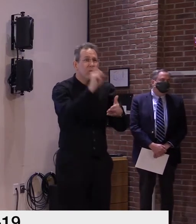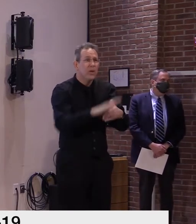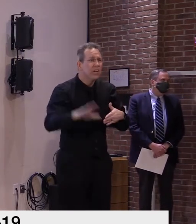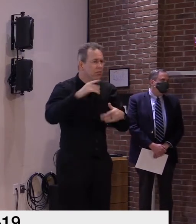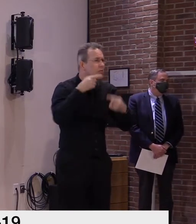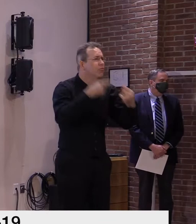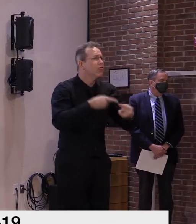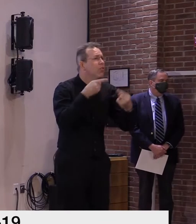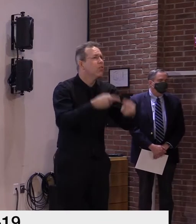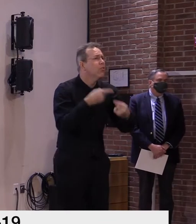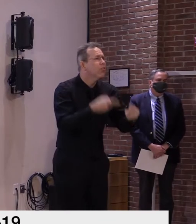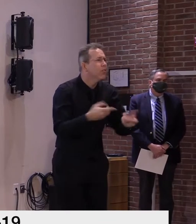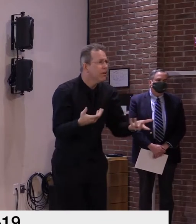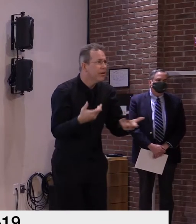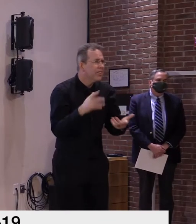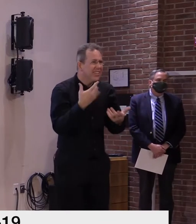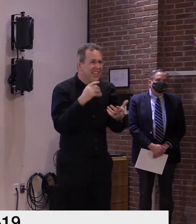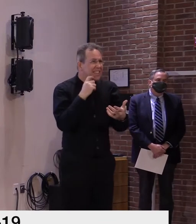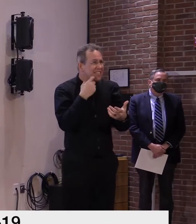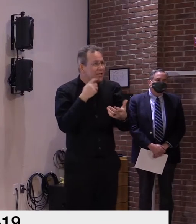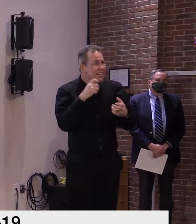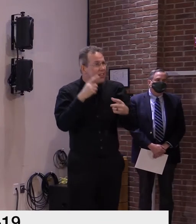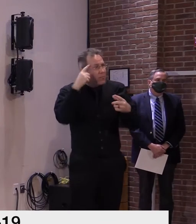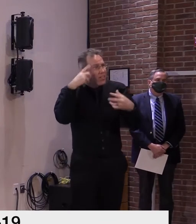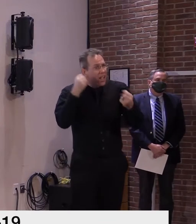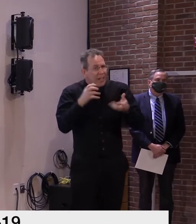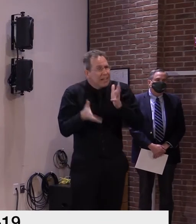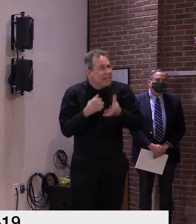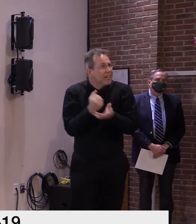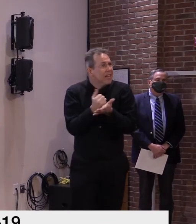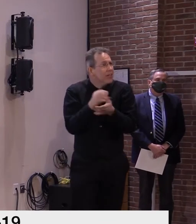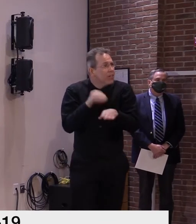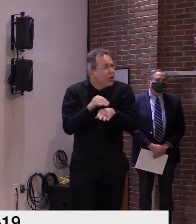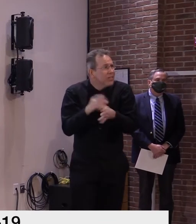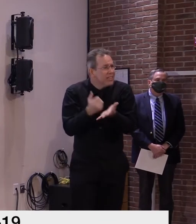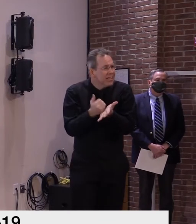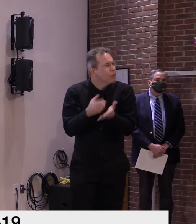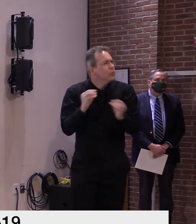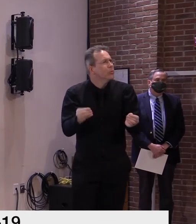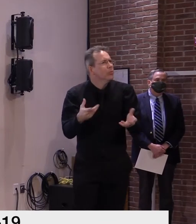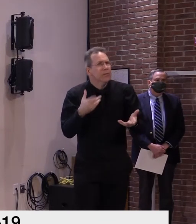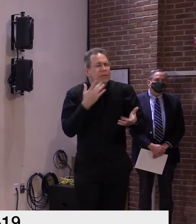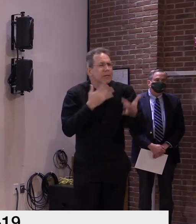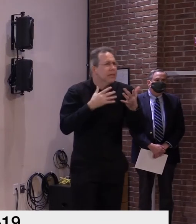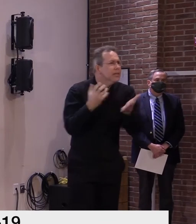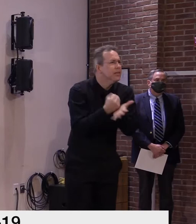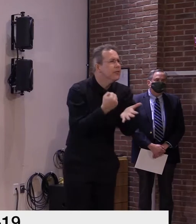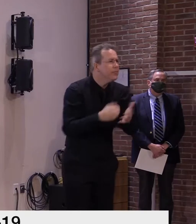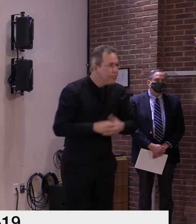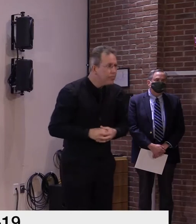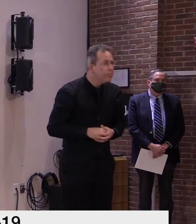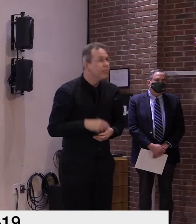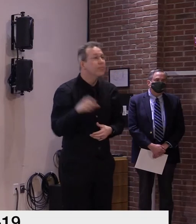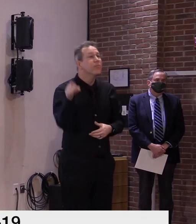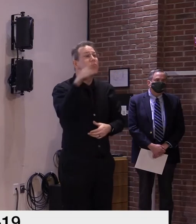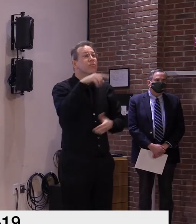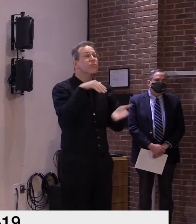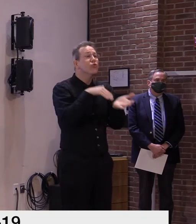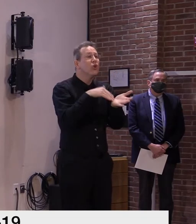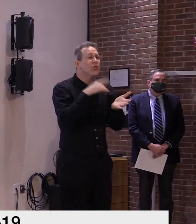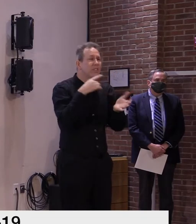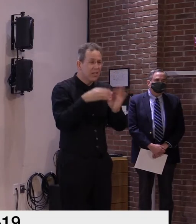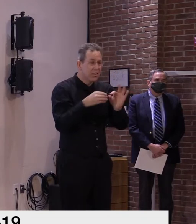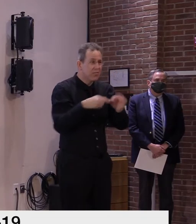for acute mental health needs. A primary care pediatrician noted, my practice has 11 mental health